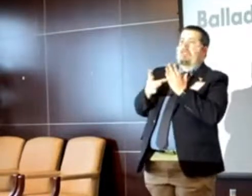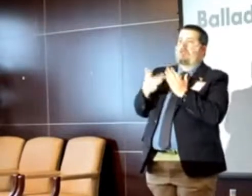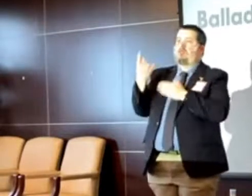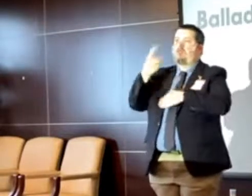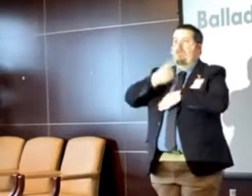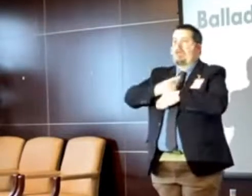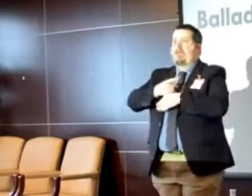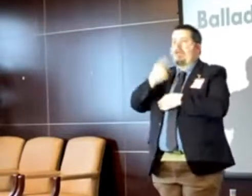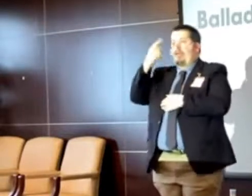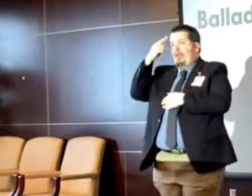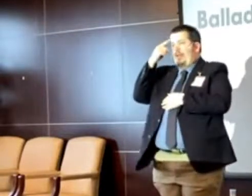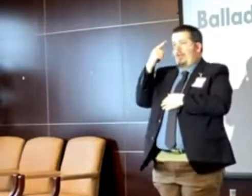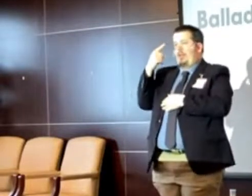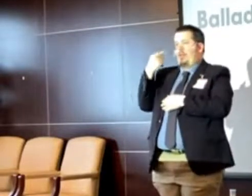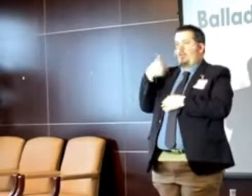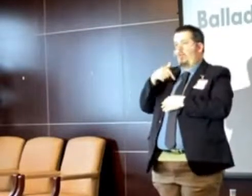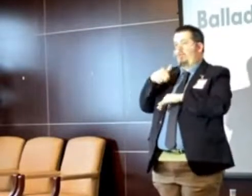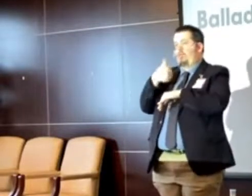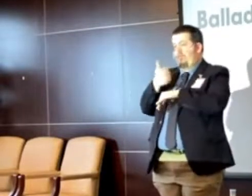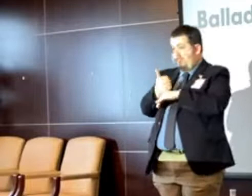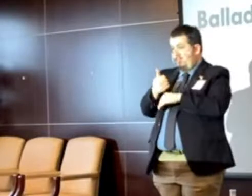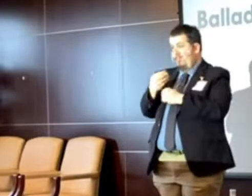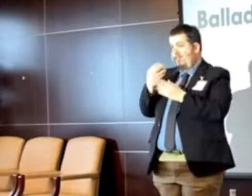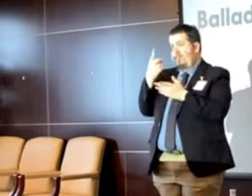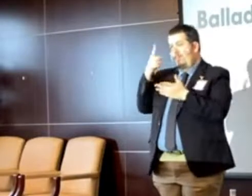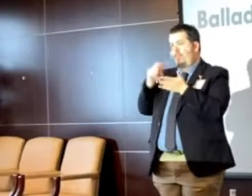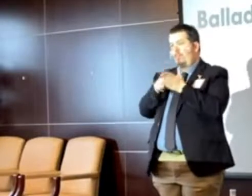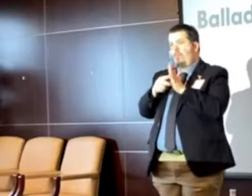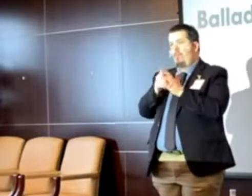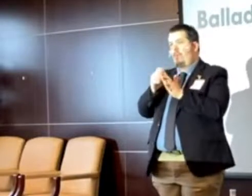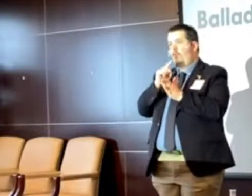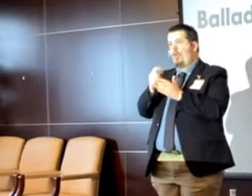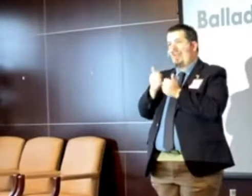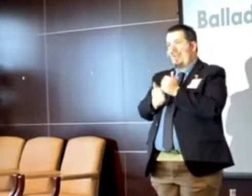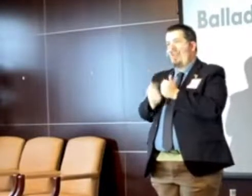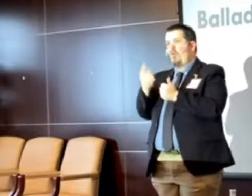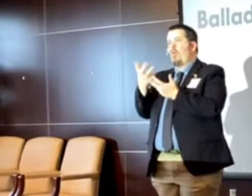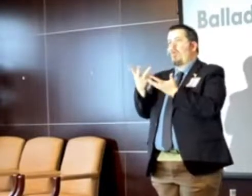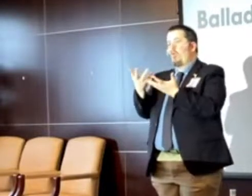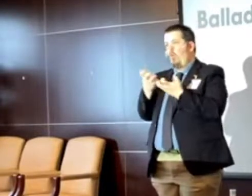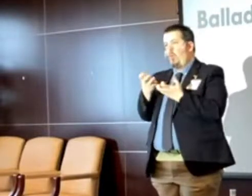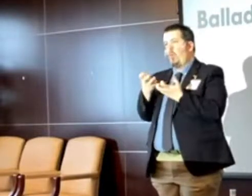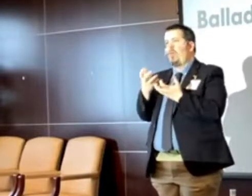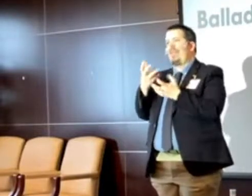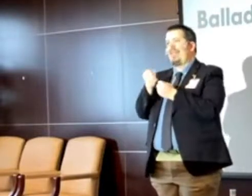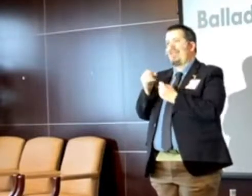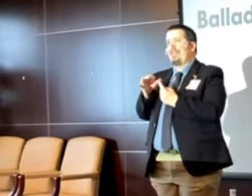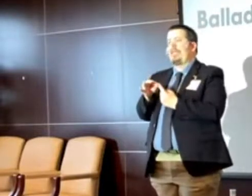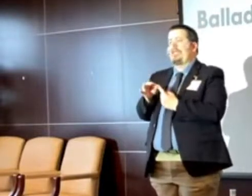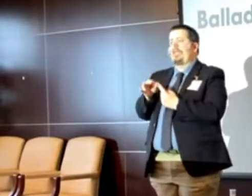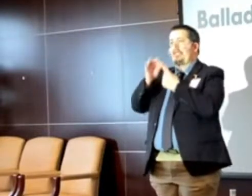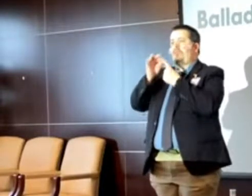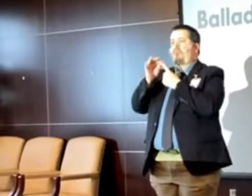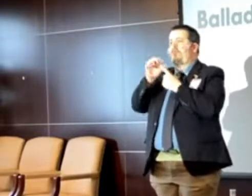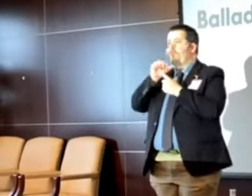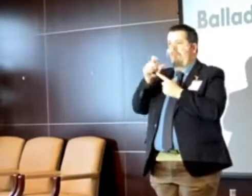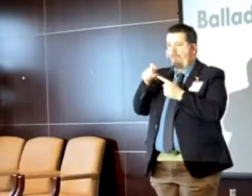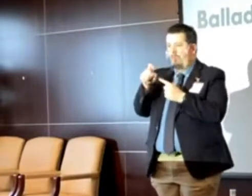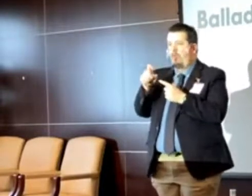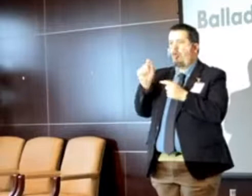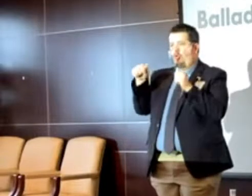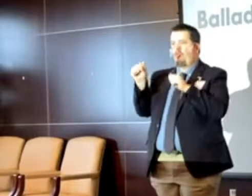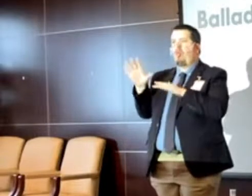today, I think that what we're doing, we did for the purpose of making sure everyone who wanted to seek an exemption could do